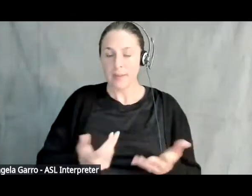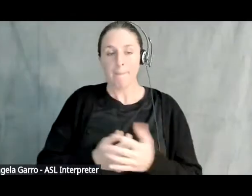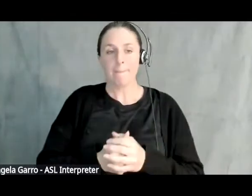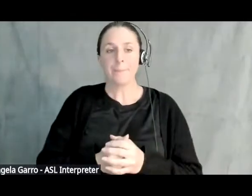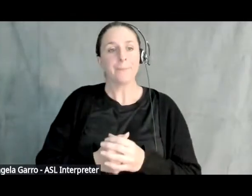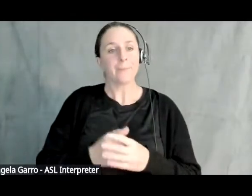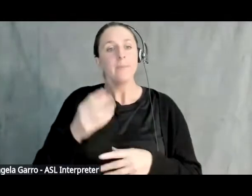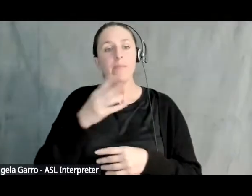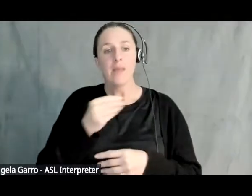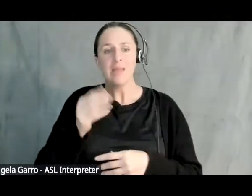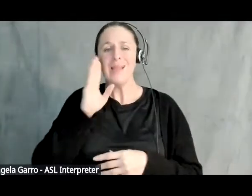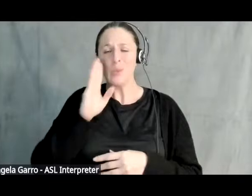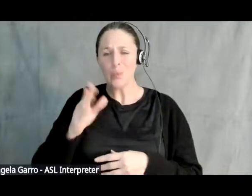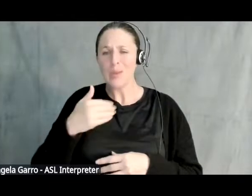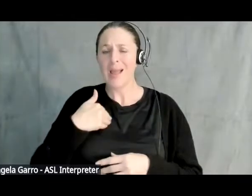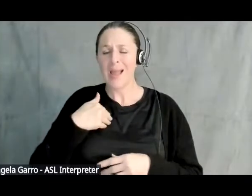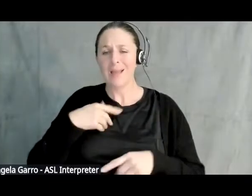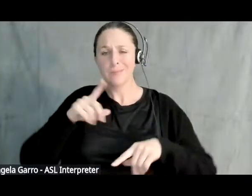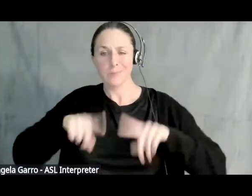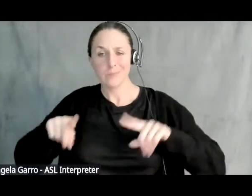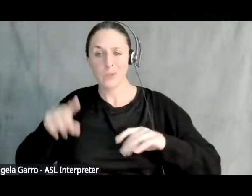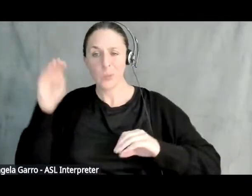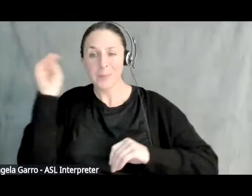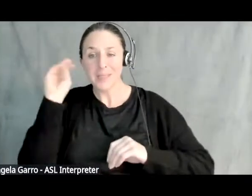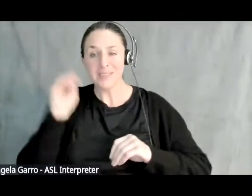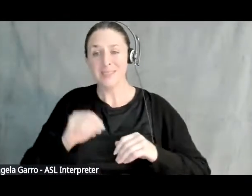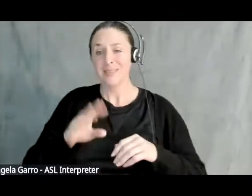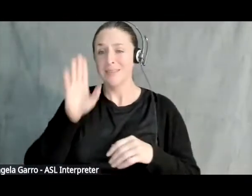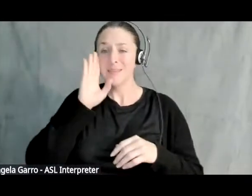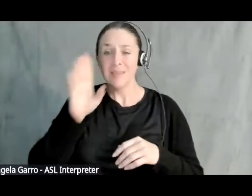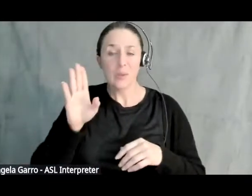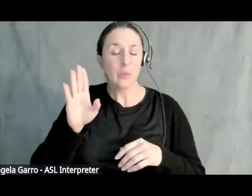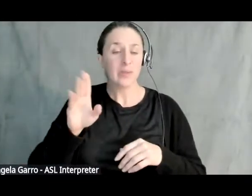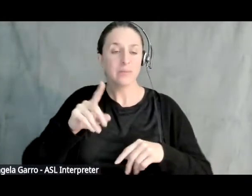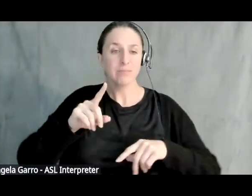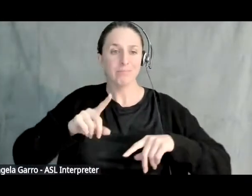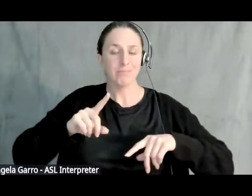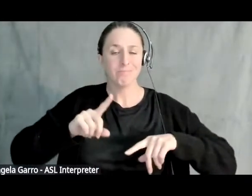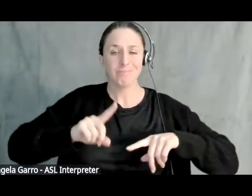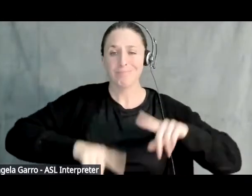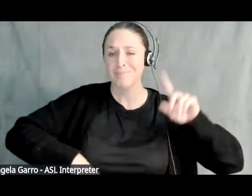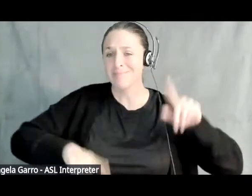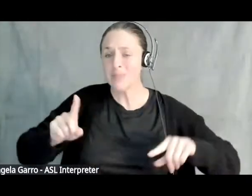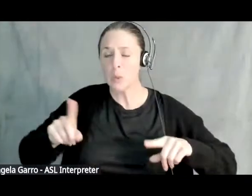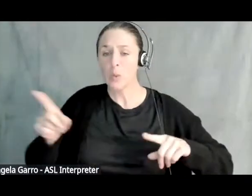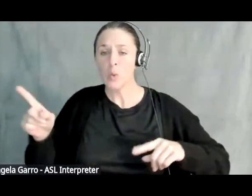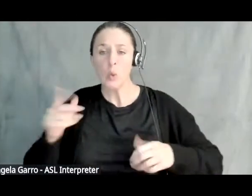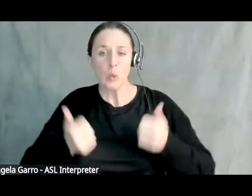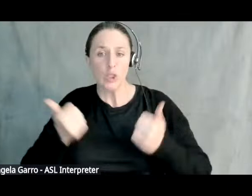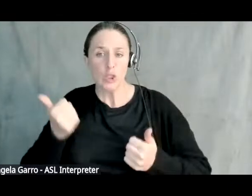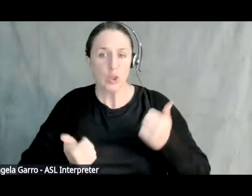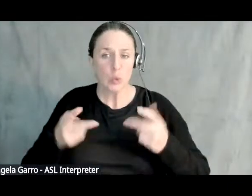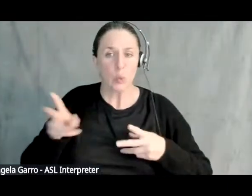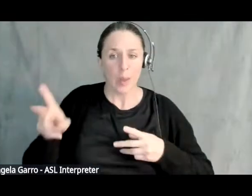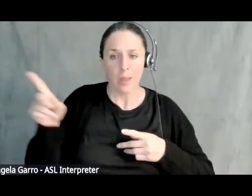there's going to be divergent opinions. There's going to be varying degrees of which way should we go? What are we going to get